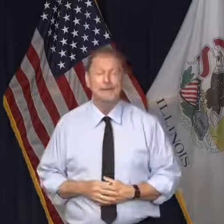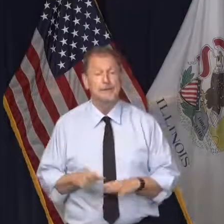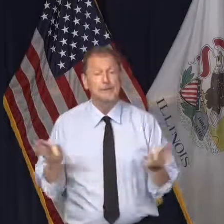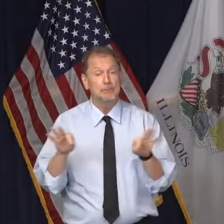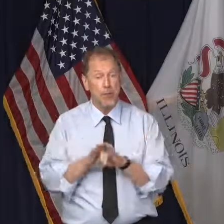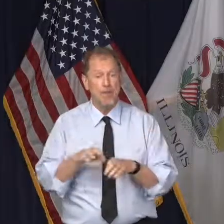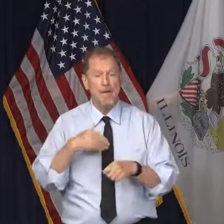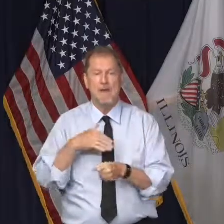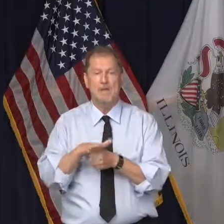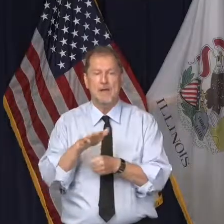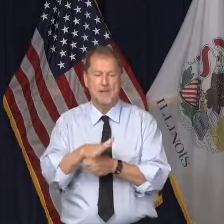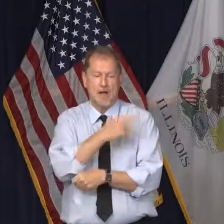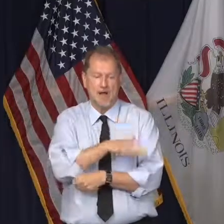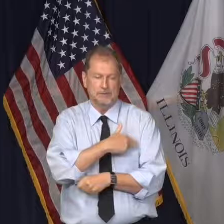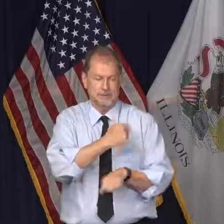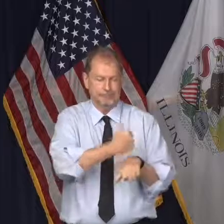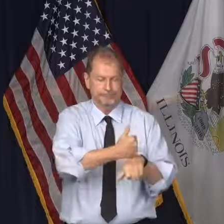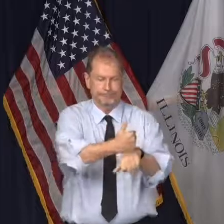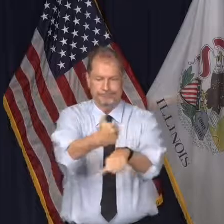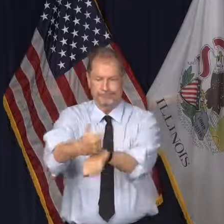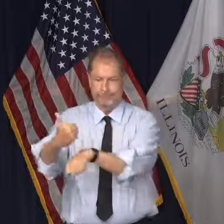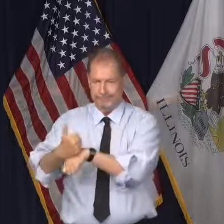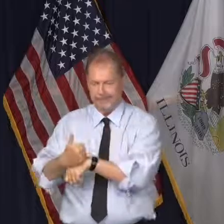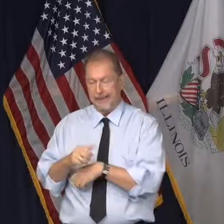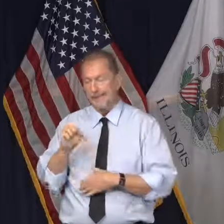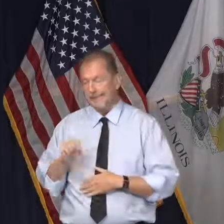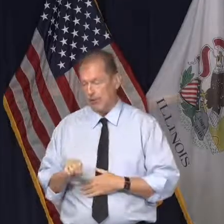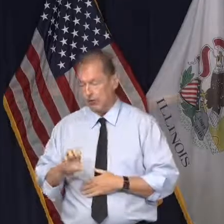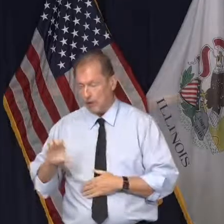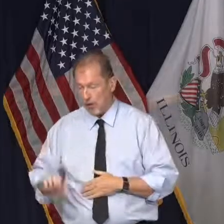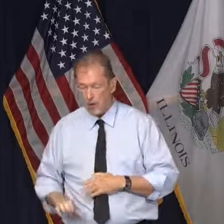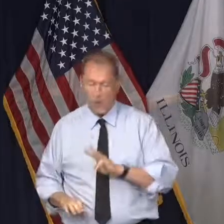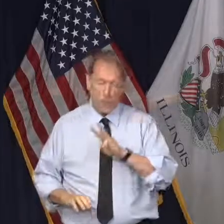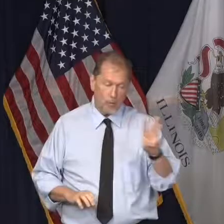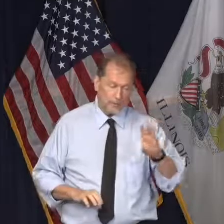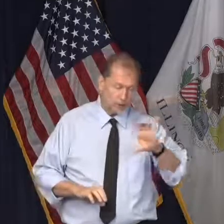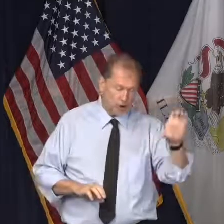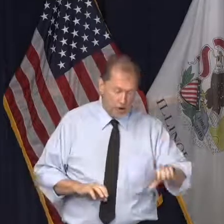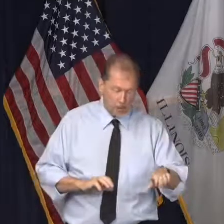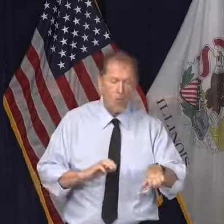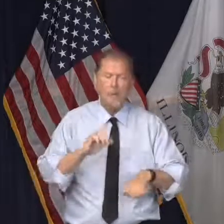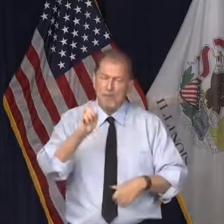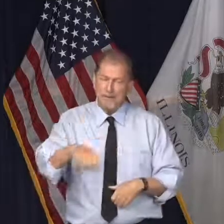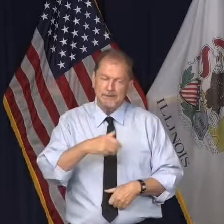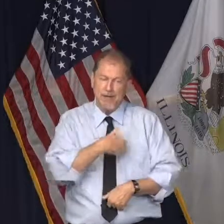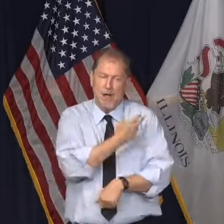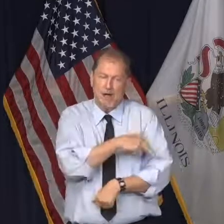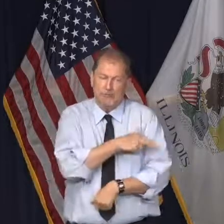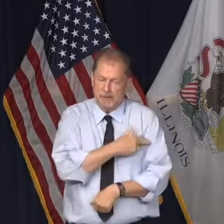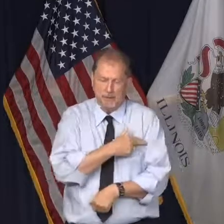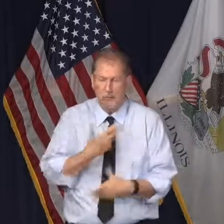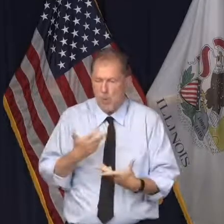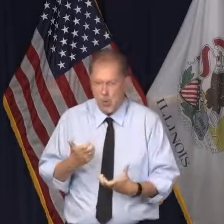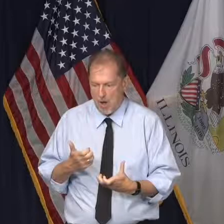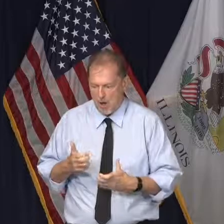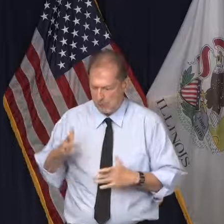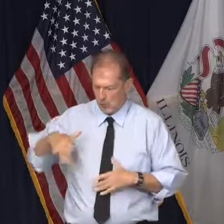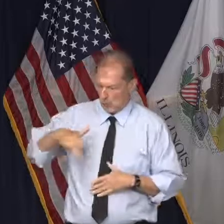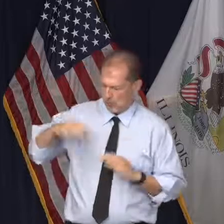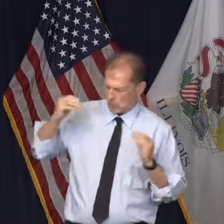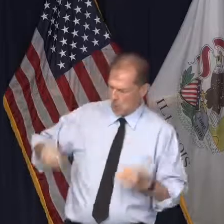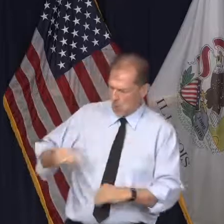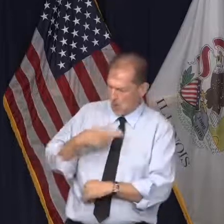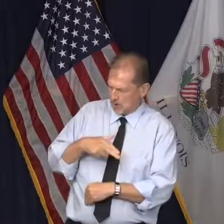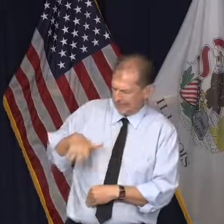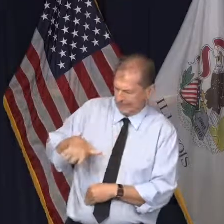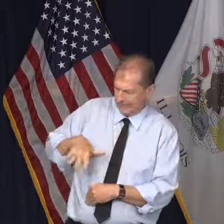available, on the south and west sides of Chicago and in communities that have been frankly historically disinvested from